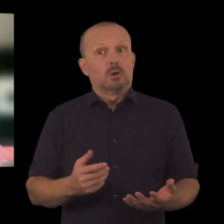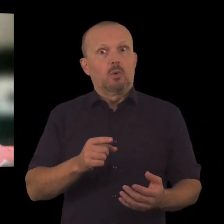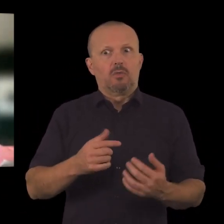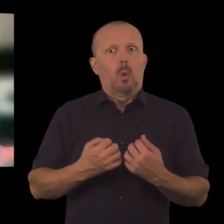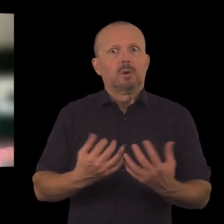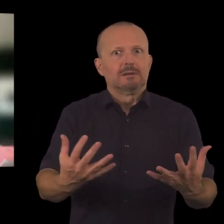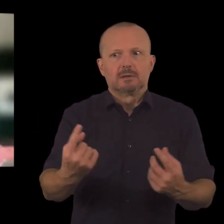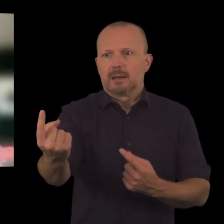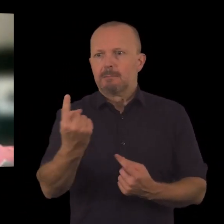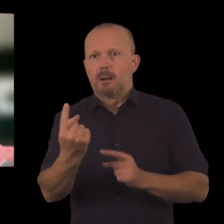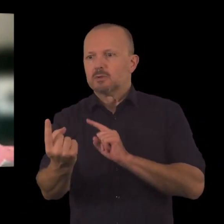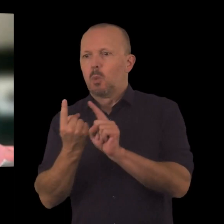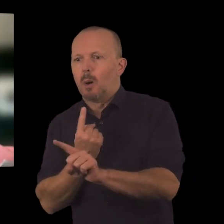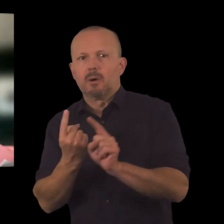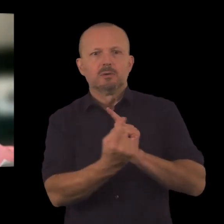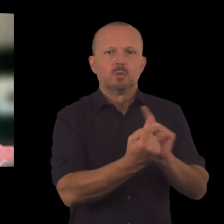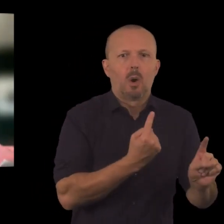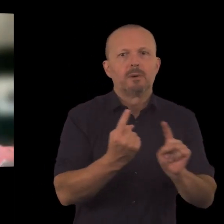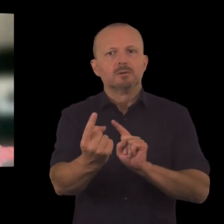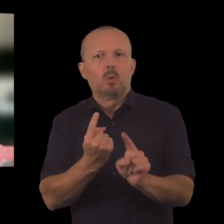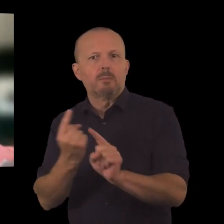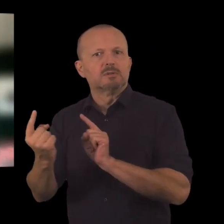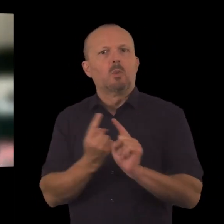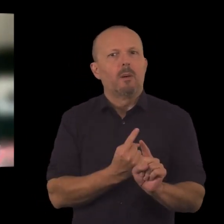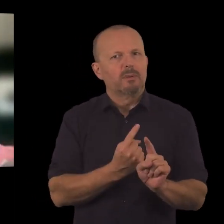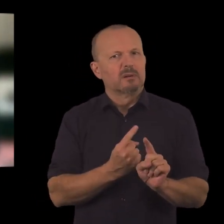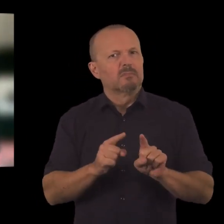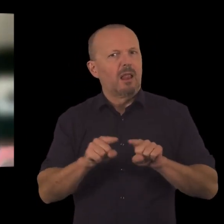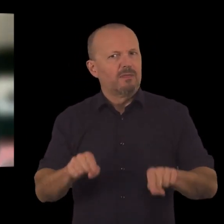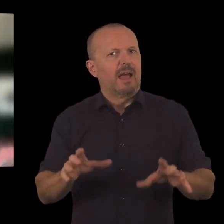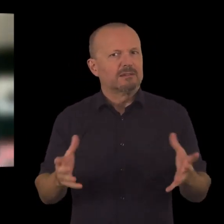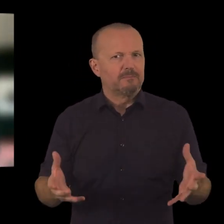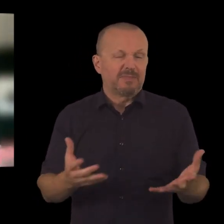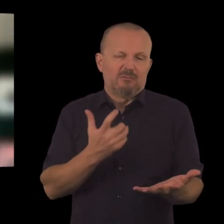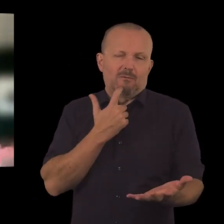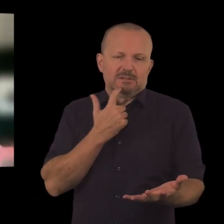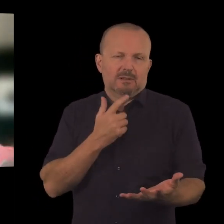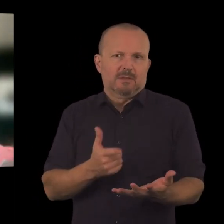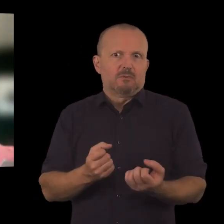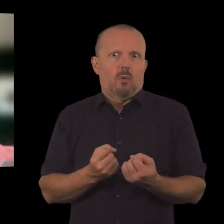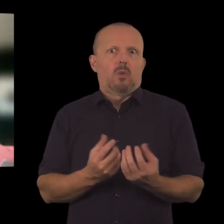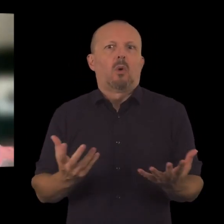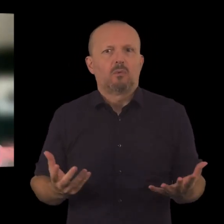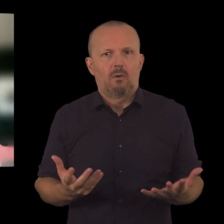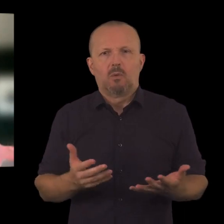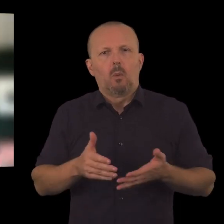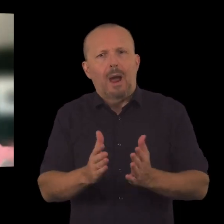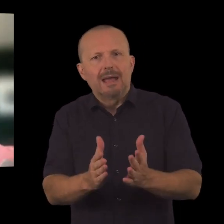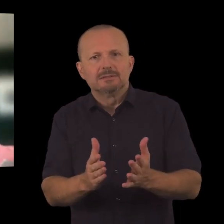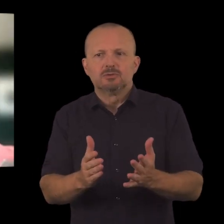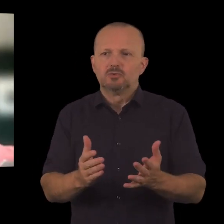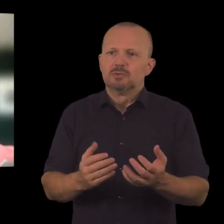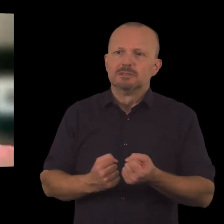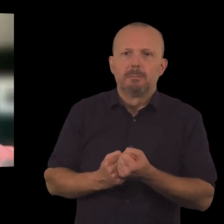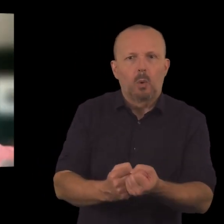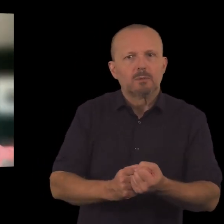say, hey, this character should make a different decision. And not only that, then the audience member goes up on the stage